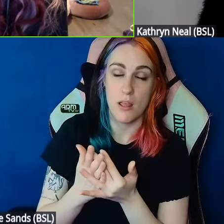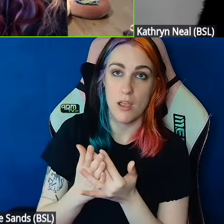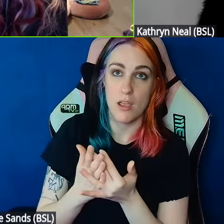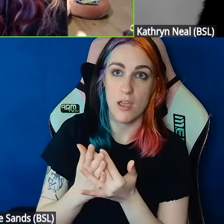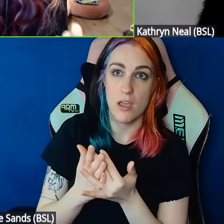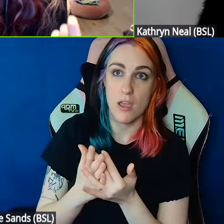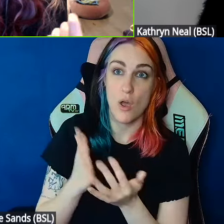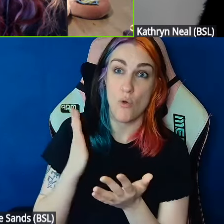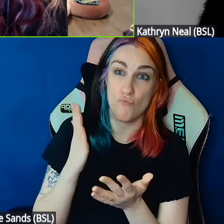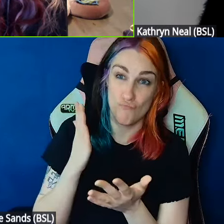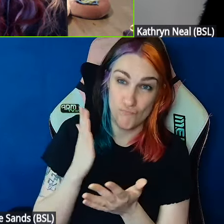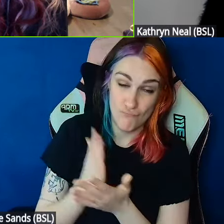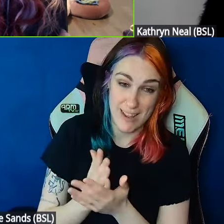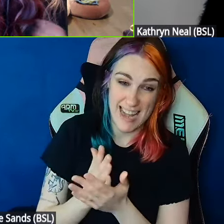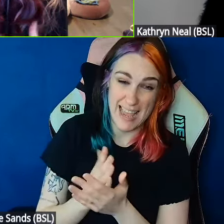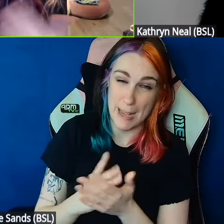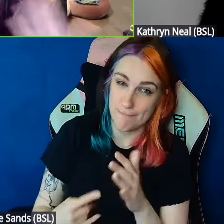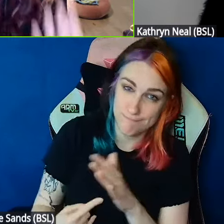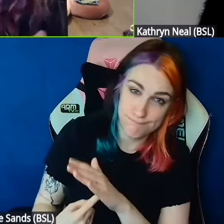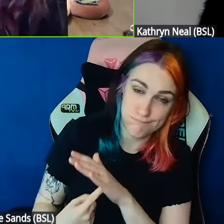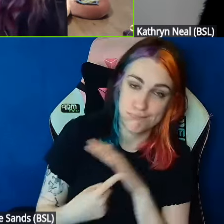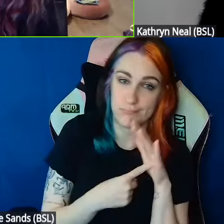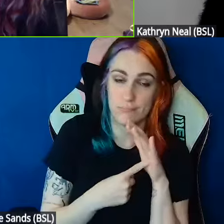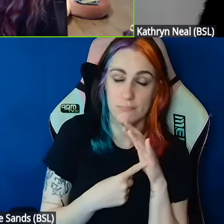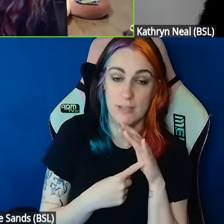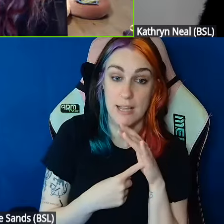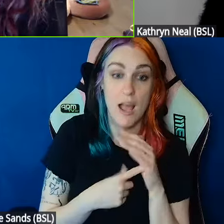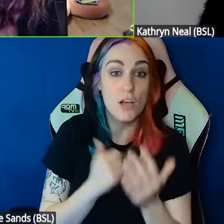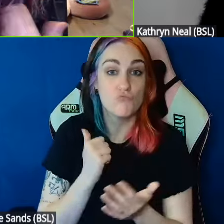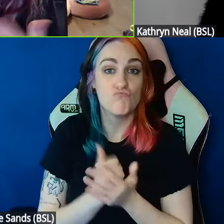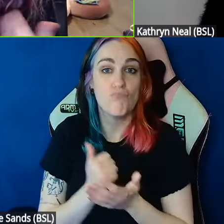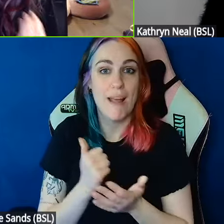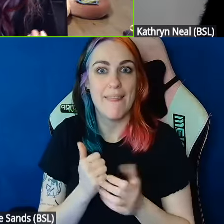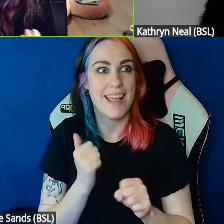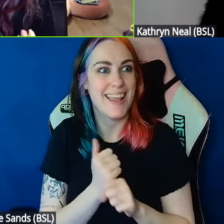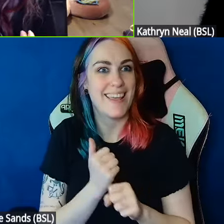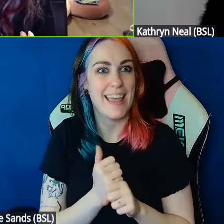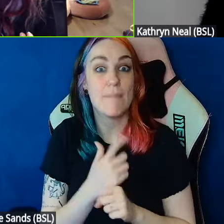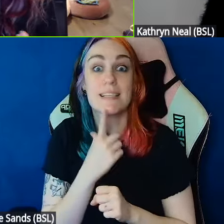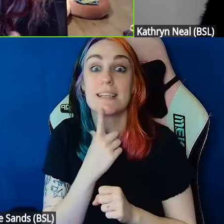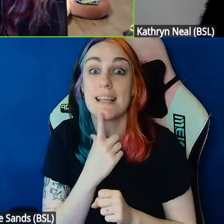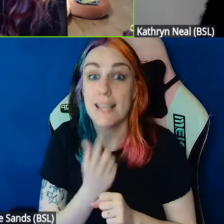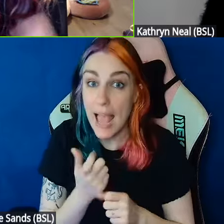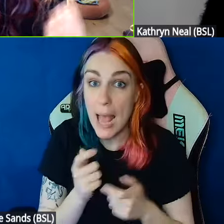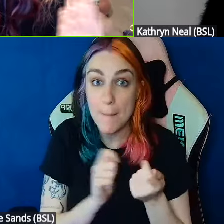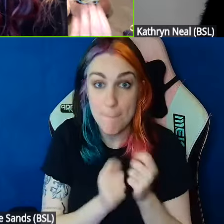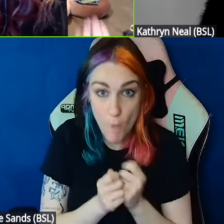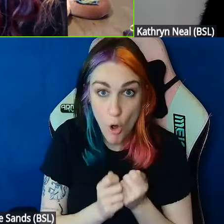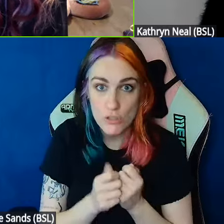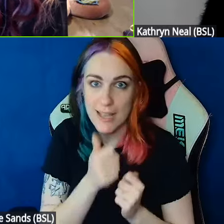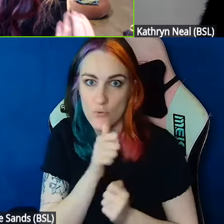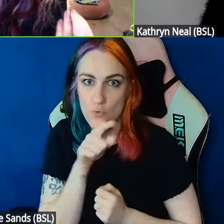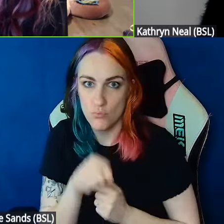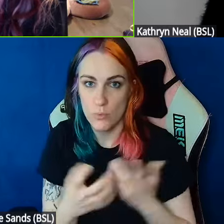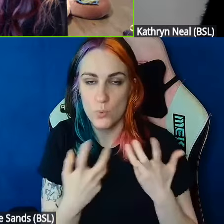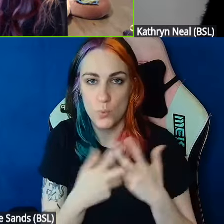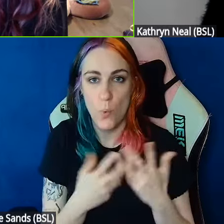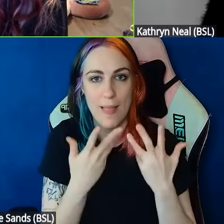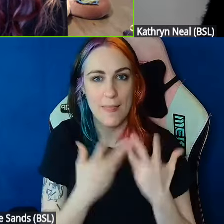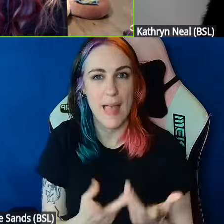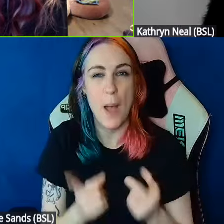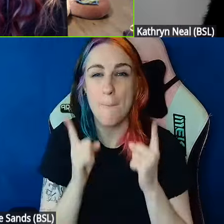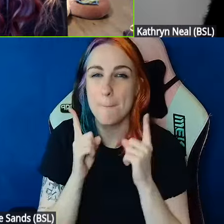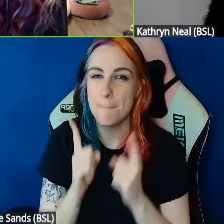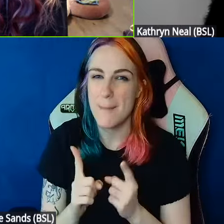the absolute key. You know, it's great that gamers are able to do this and use these tools now, but it's still far